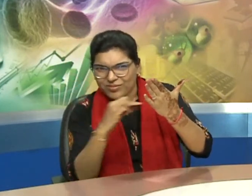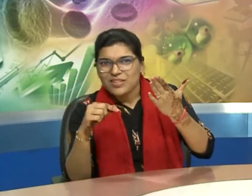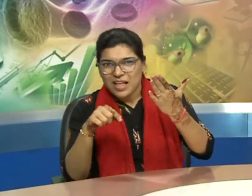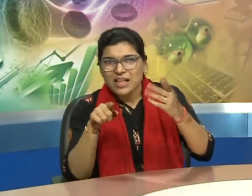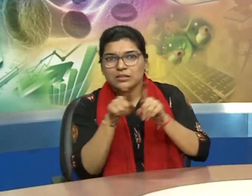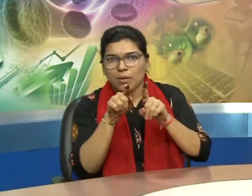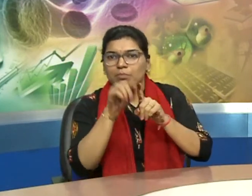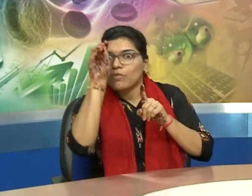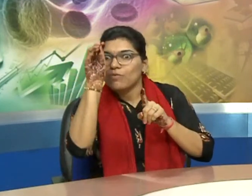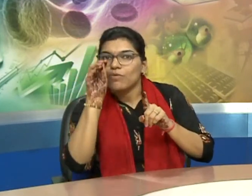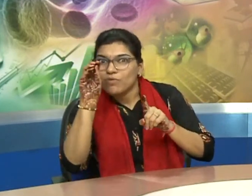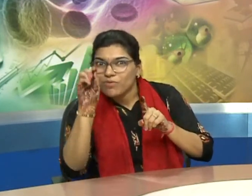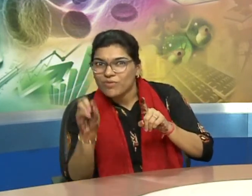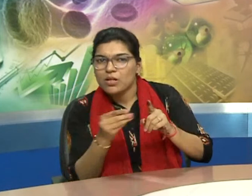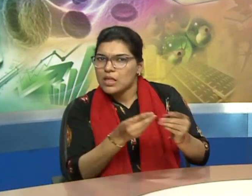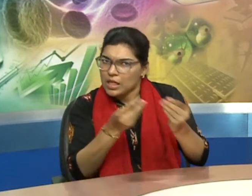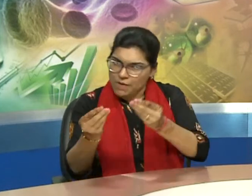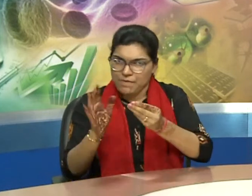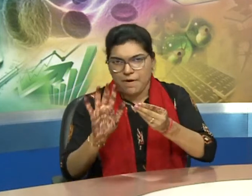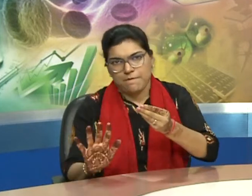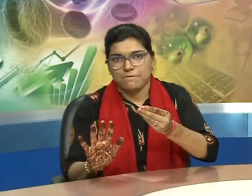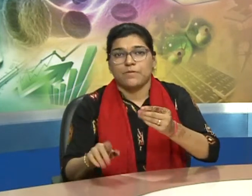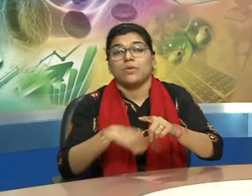and extracts.